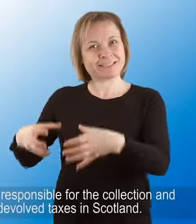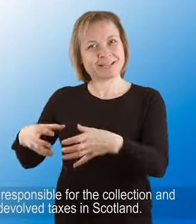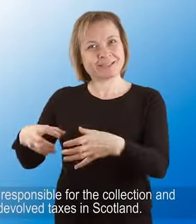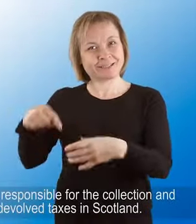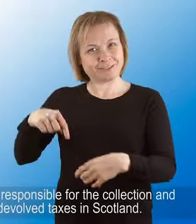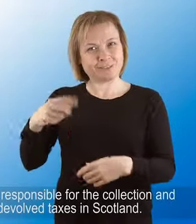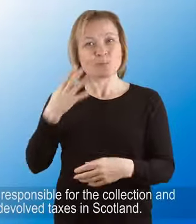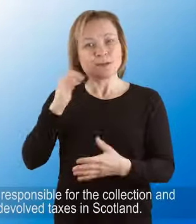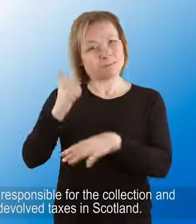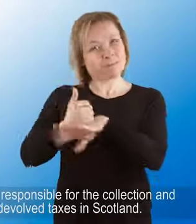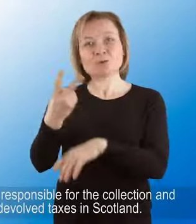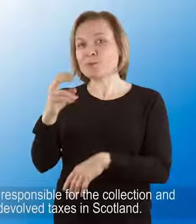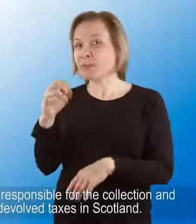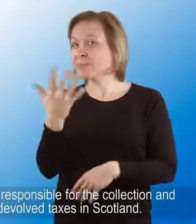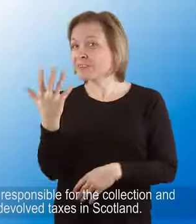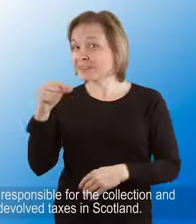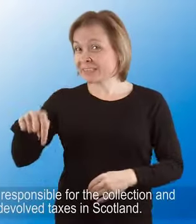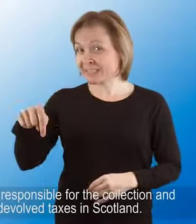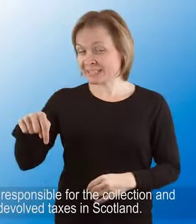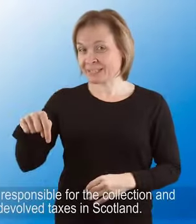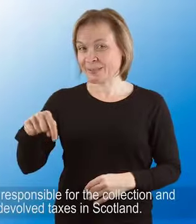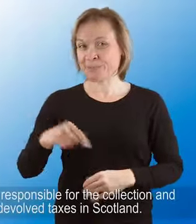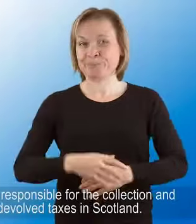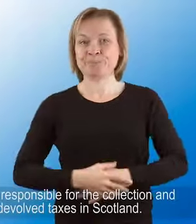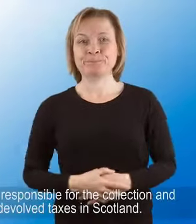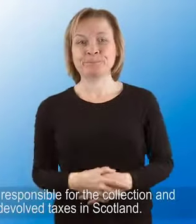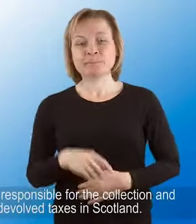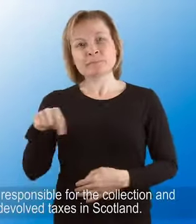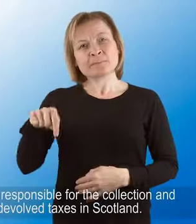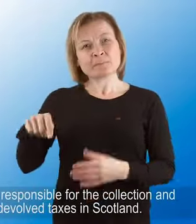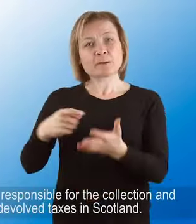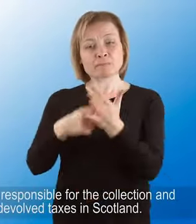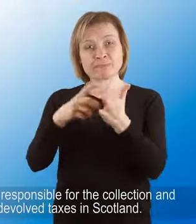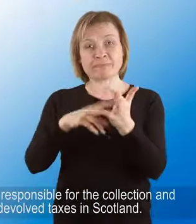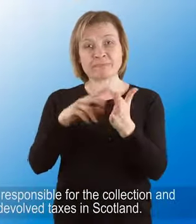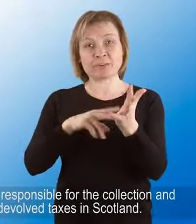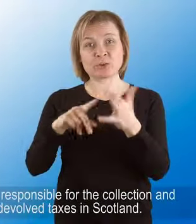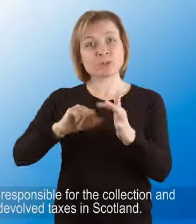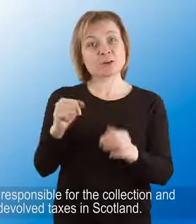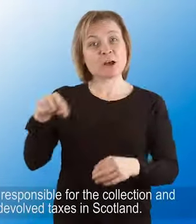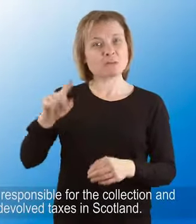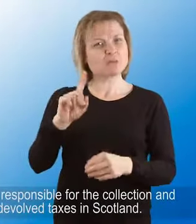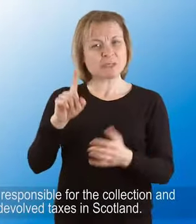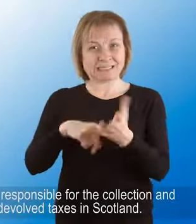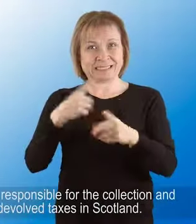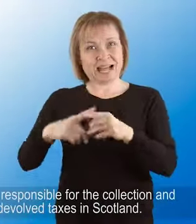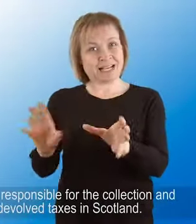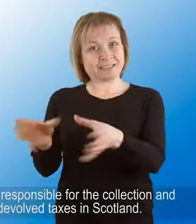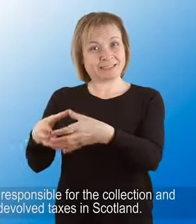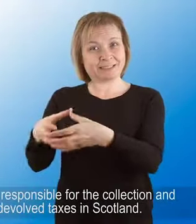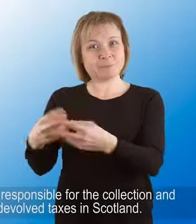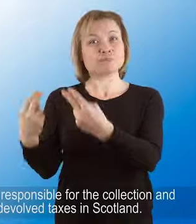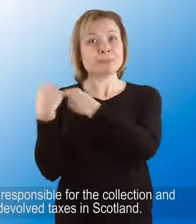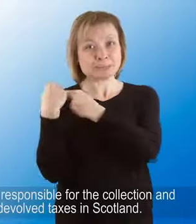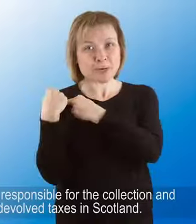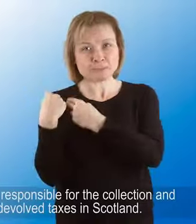And is the tax authority responsible for the collection and management of devolved taxes in Scotland.